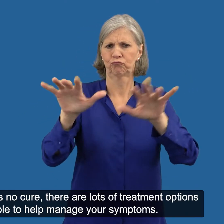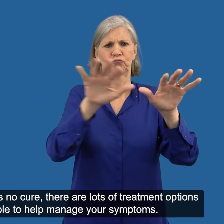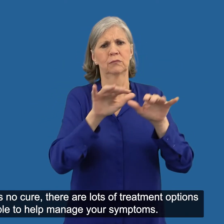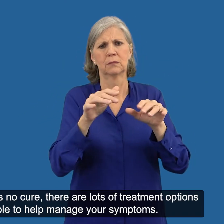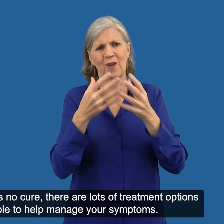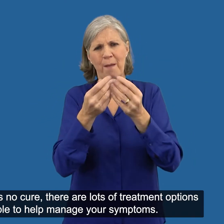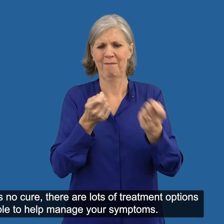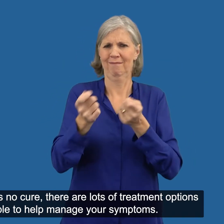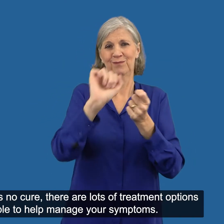manage your symptoms.